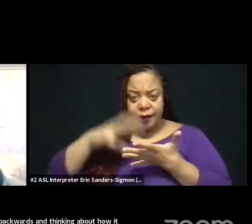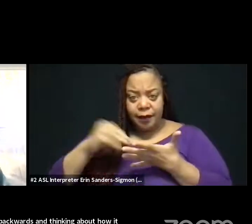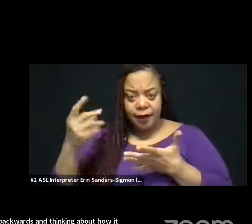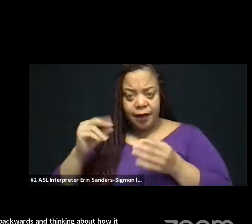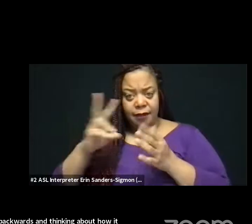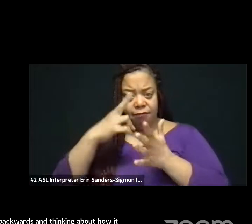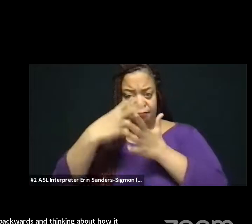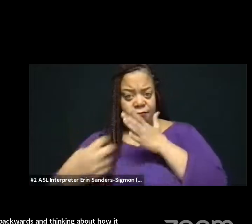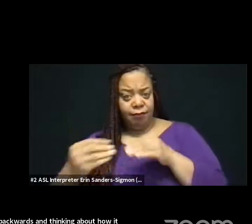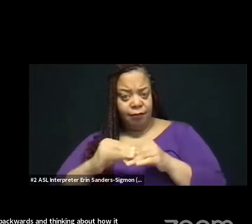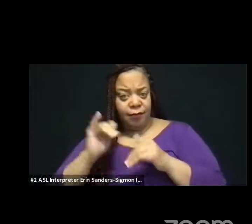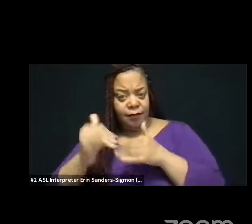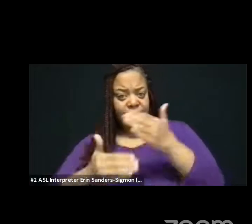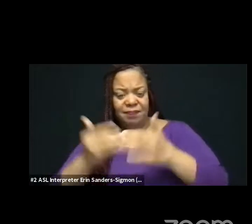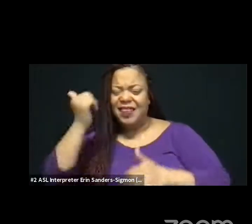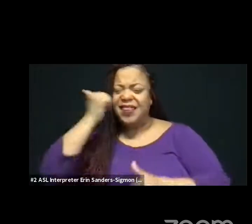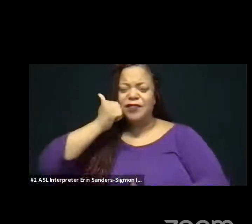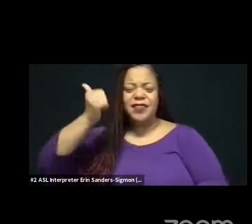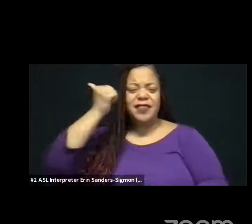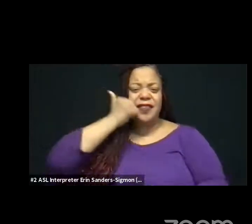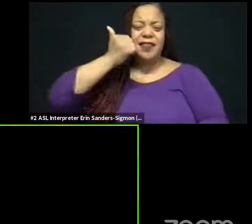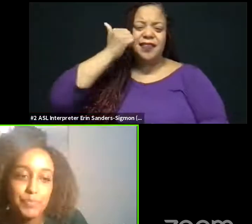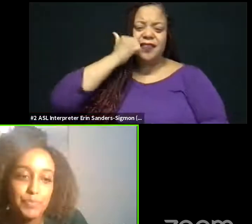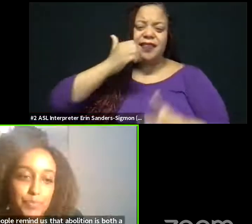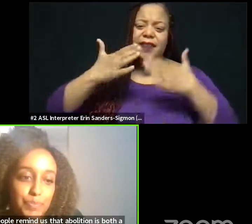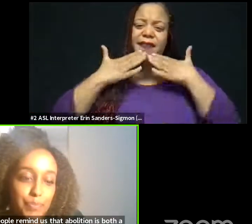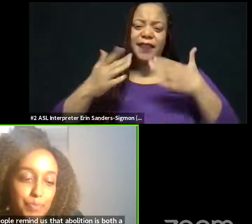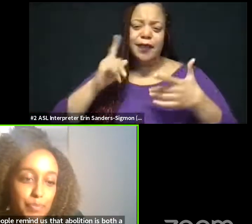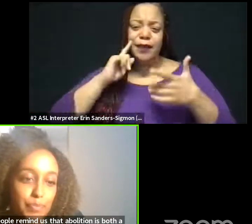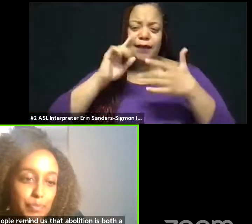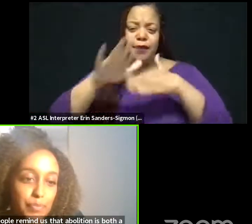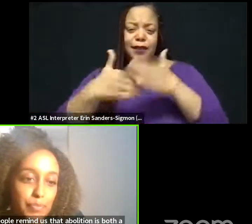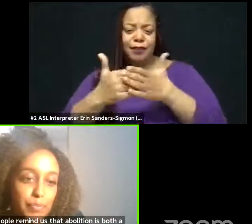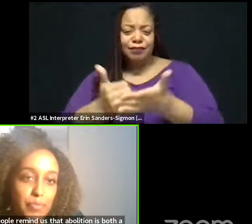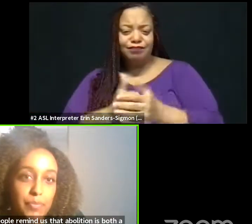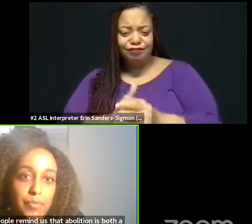Thank you, Osceola. Holly, I'll pass it to you.